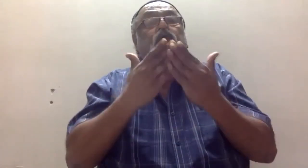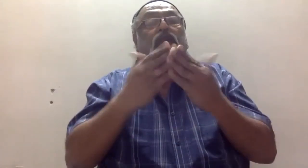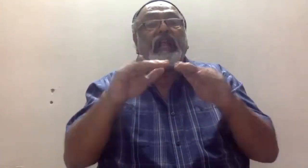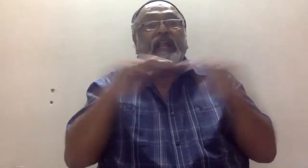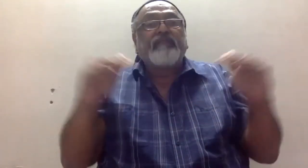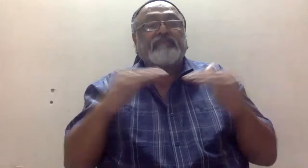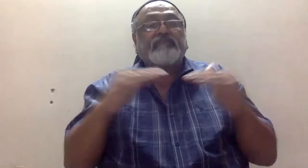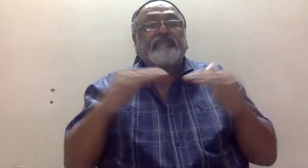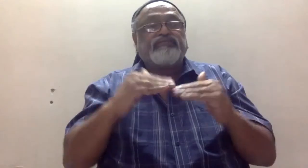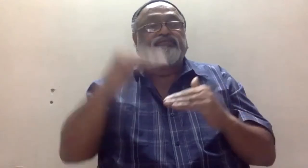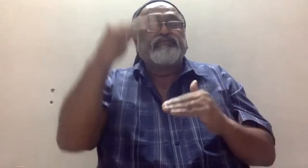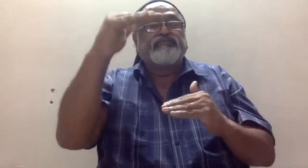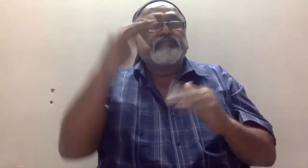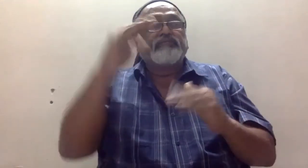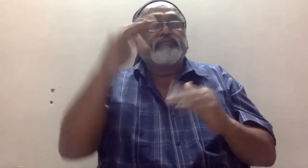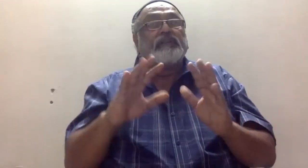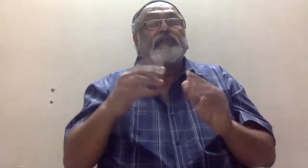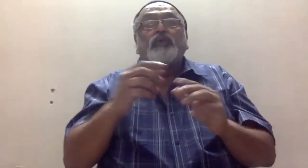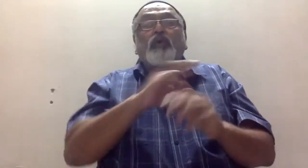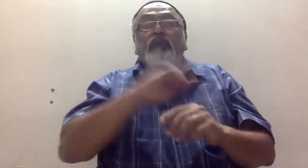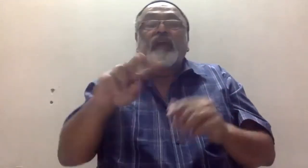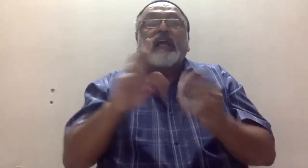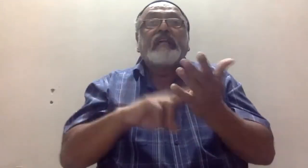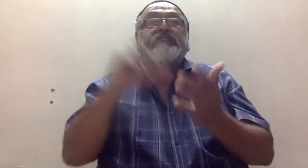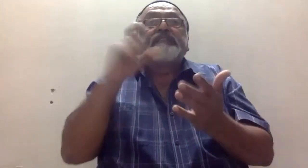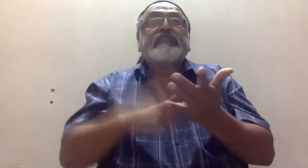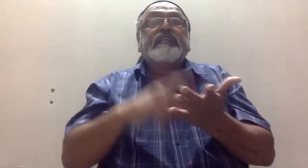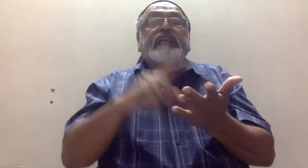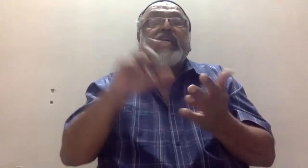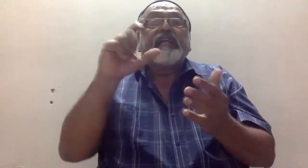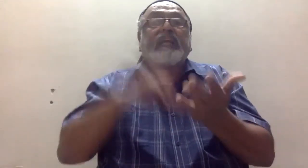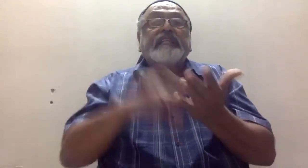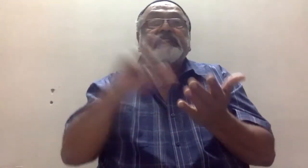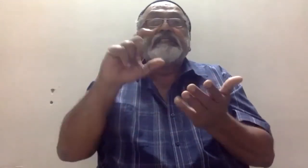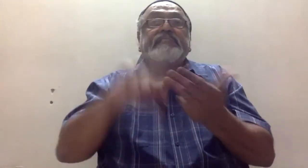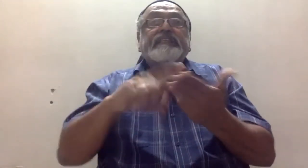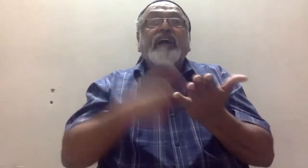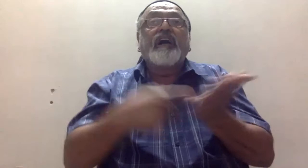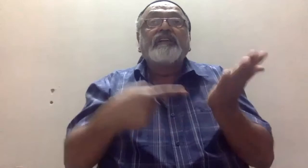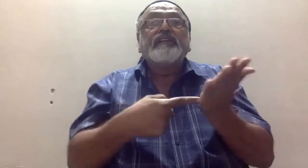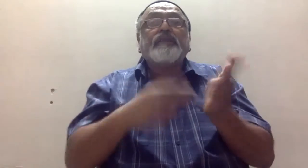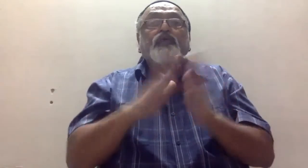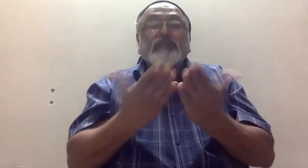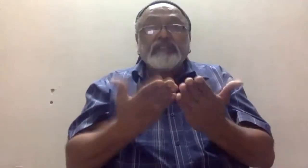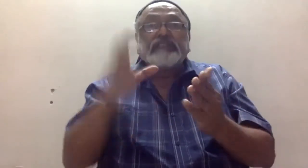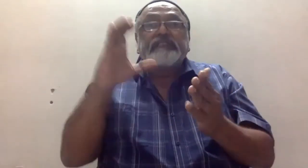So if you go back to the NCERT books or the CBSE curriculum, or you'll find in every subject, especially